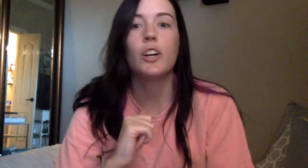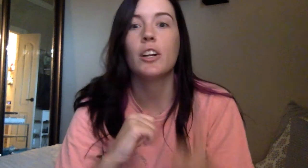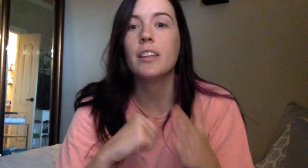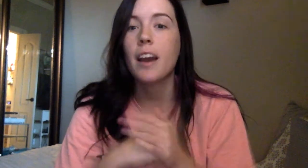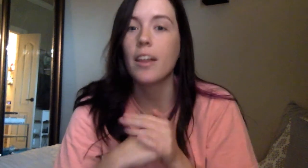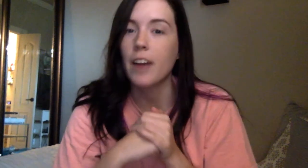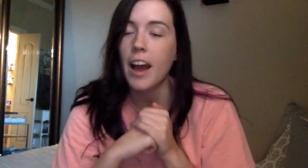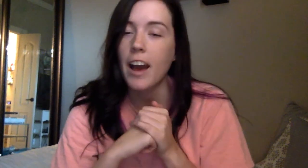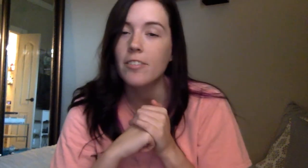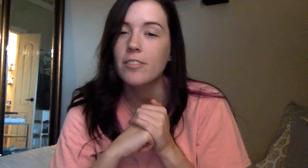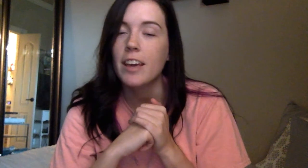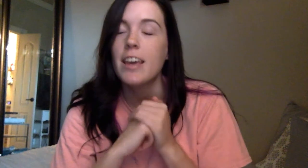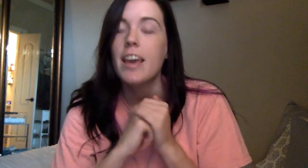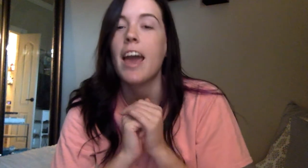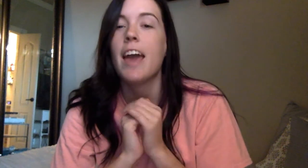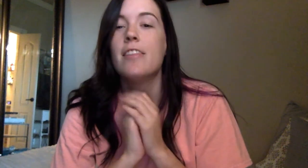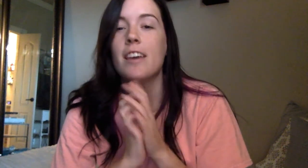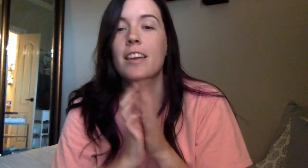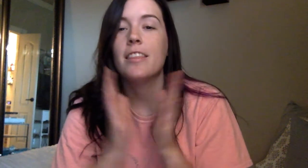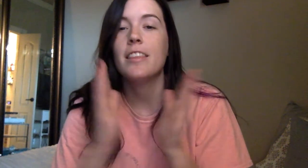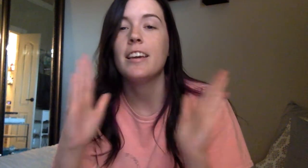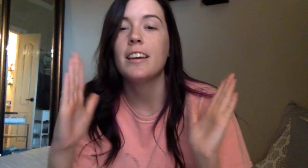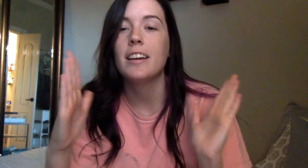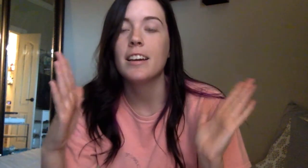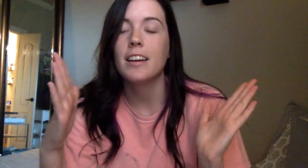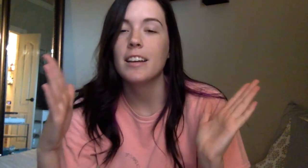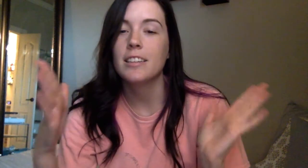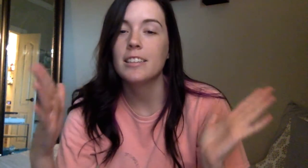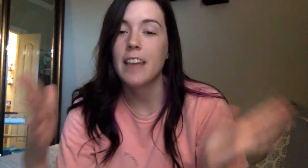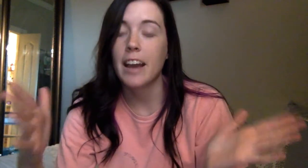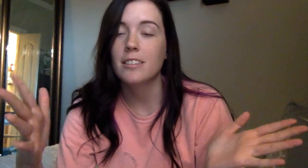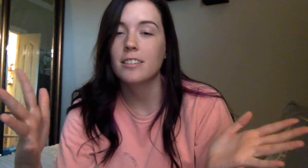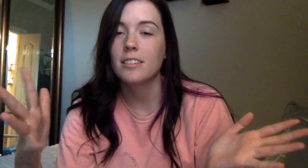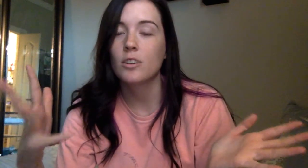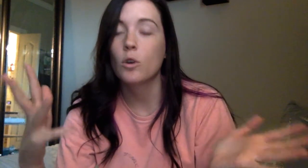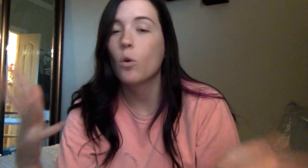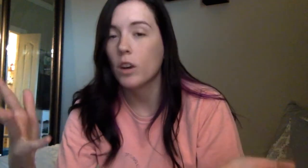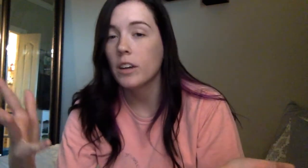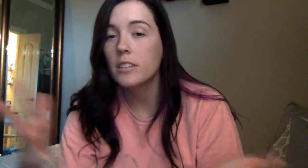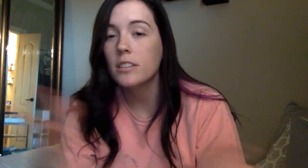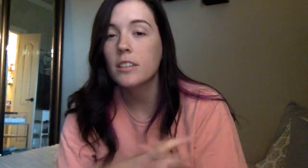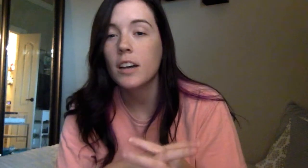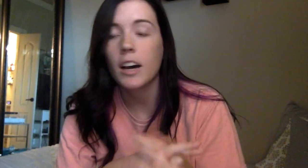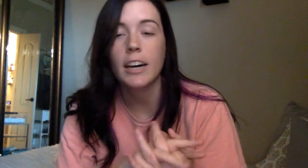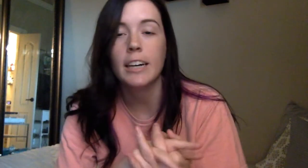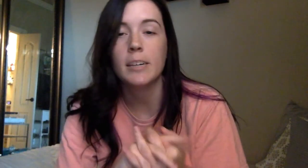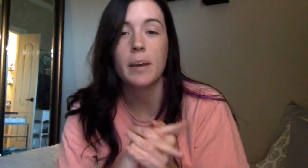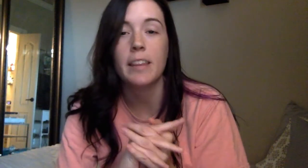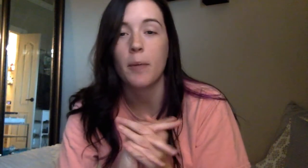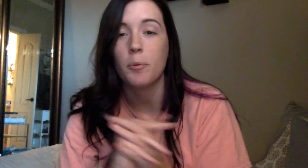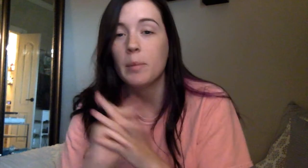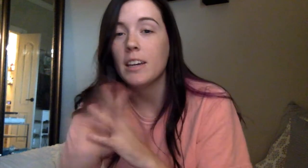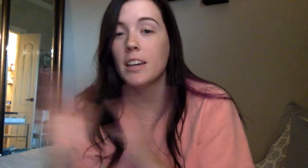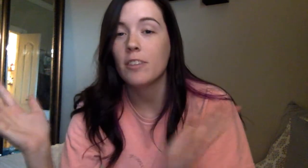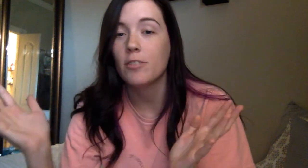the other half and then the next chorus. And that will be it for the